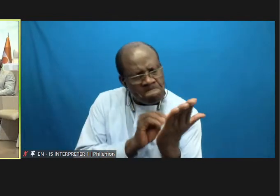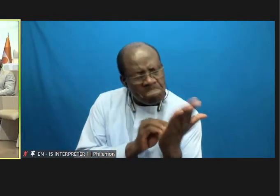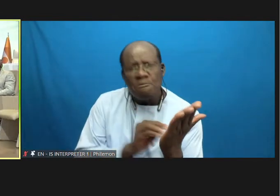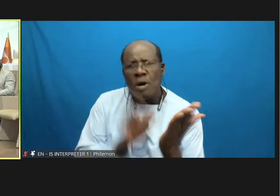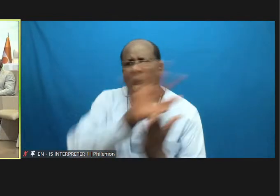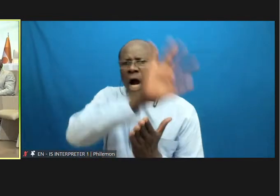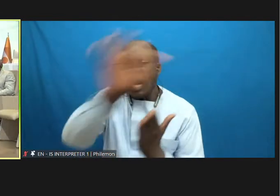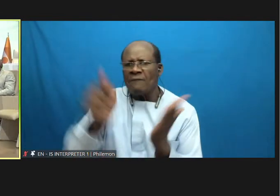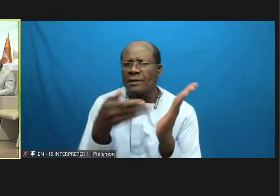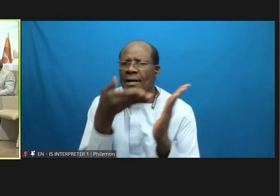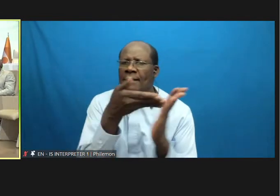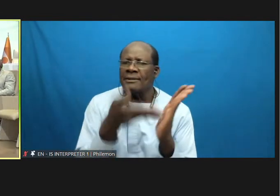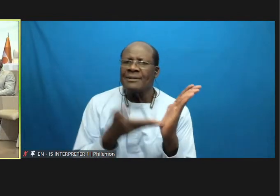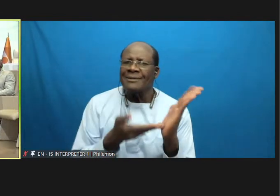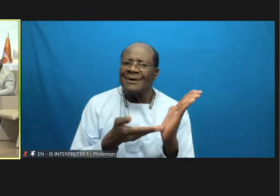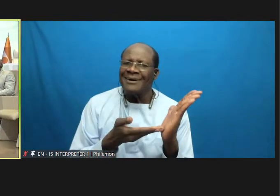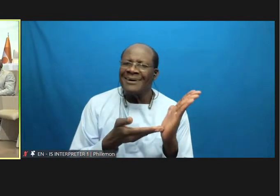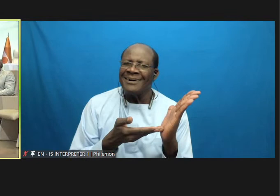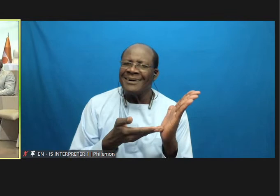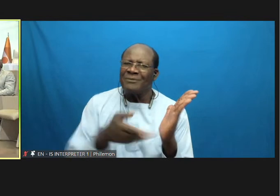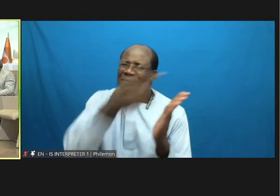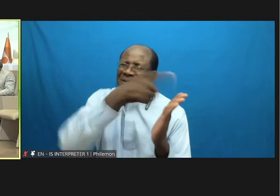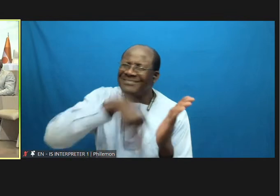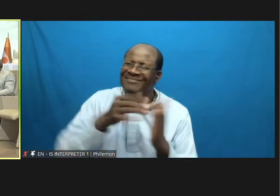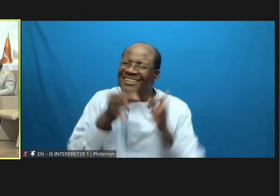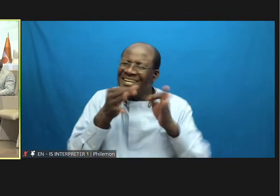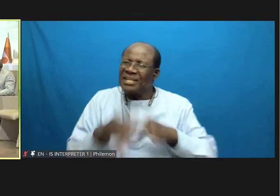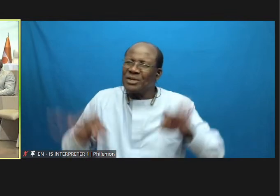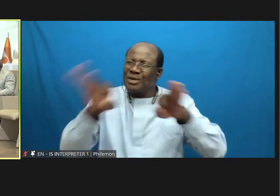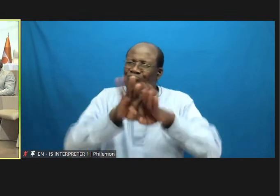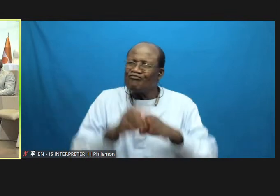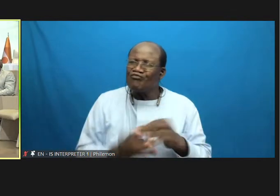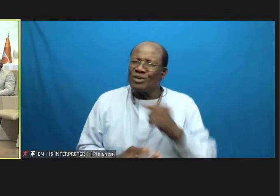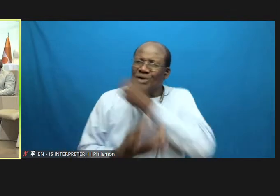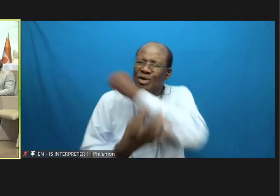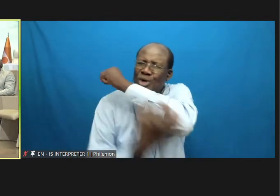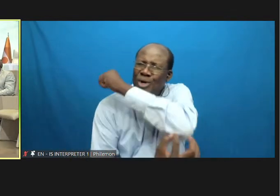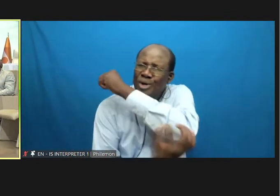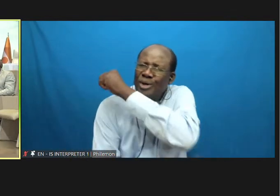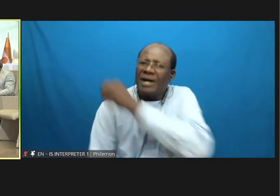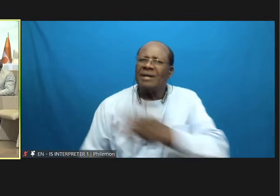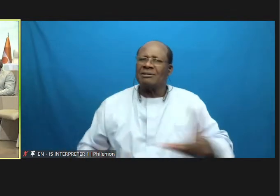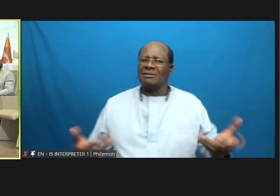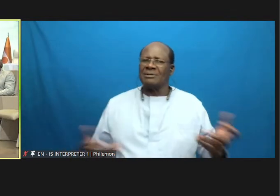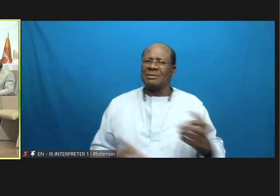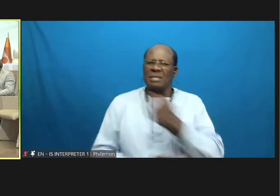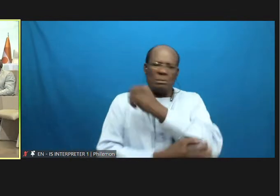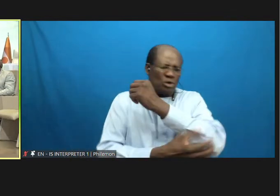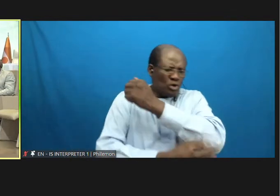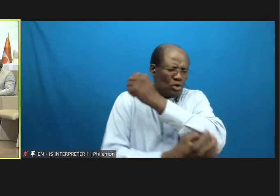the essence of poverty eradication by